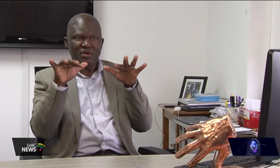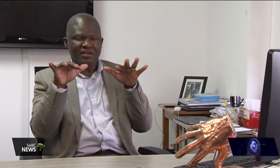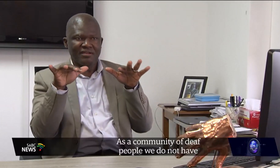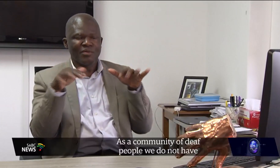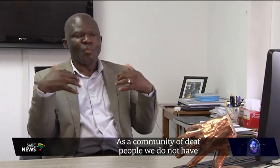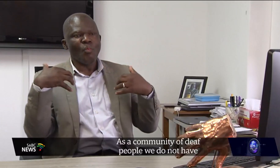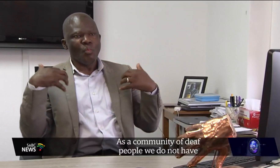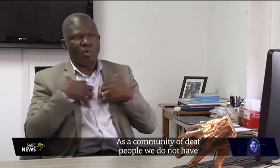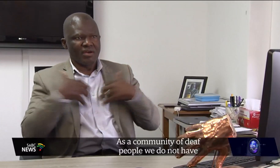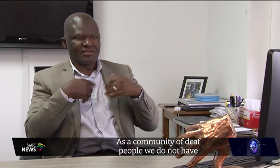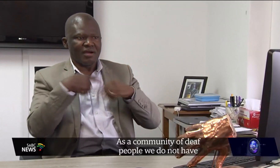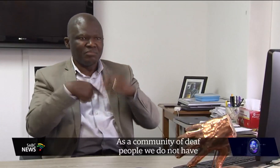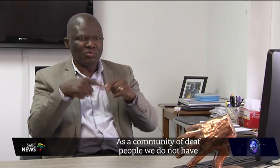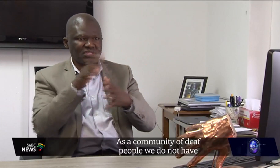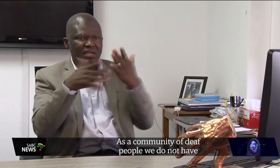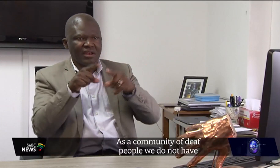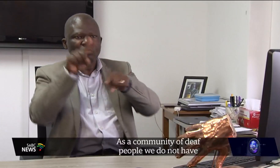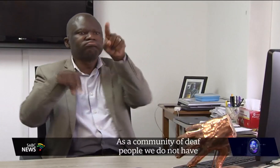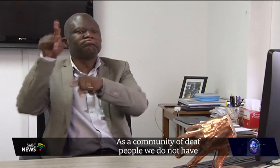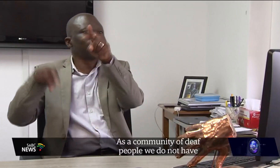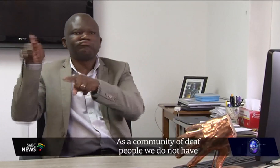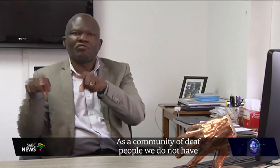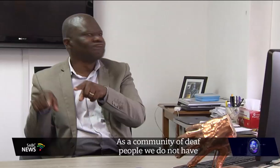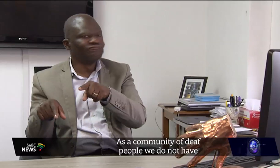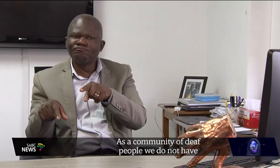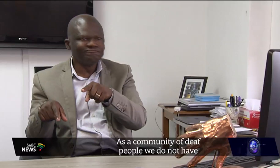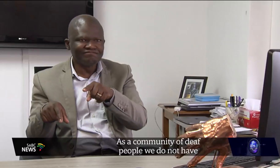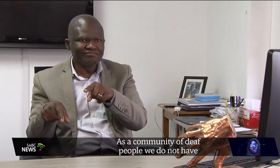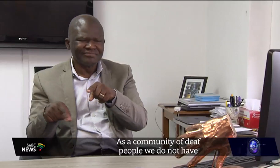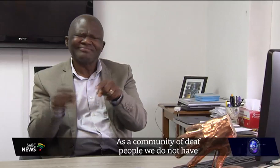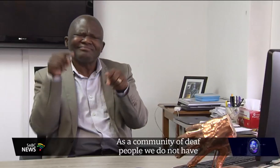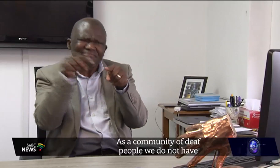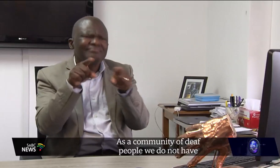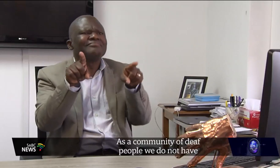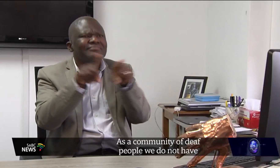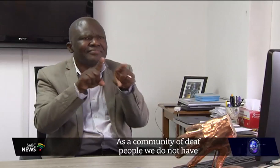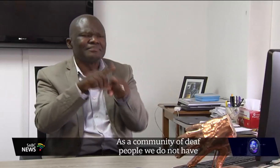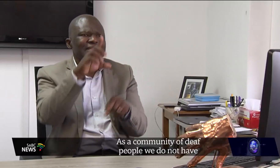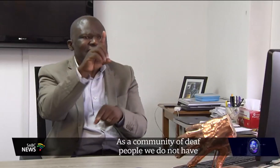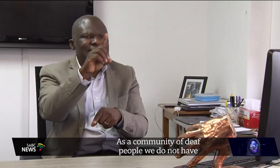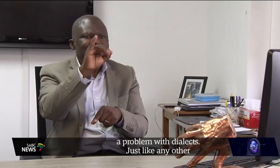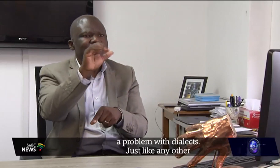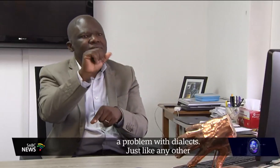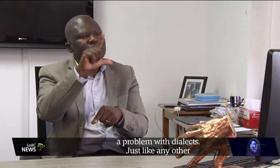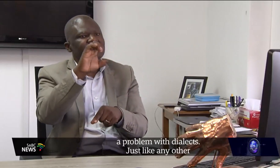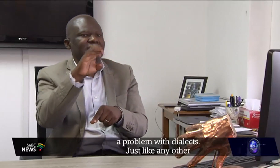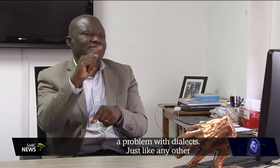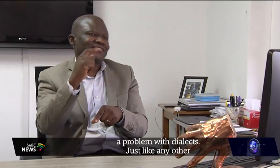Rena jwale ka setšhaba sa batho ba ba sa kweng ba deaf a re ne bothata le